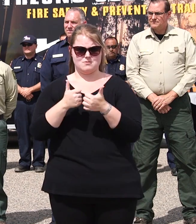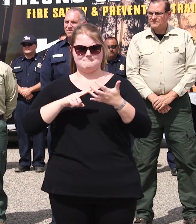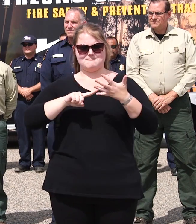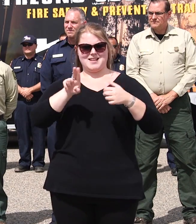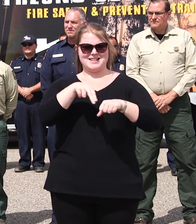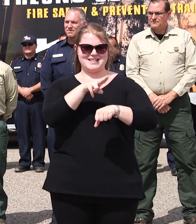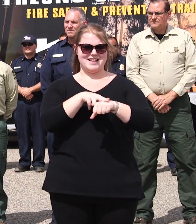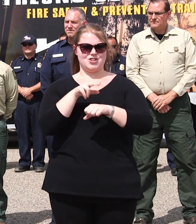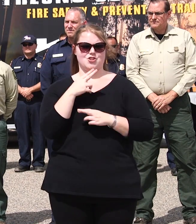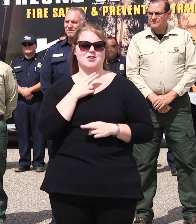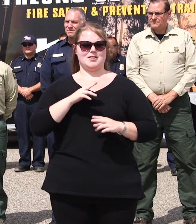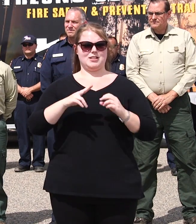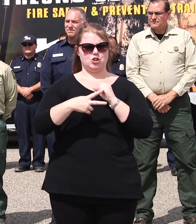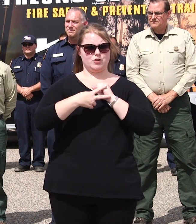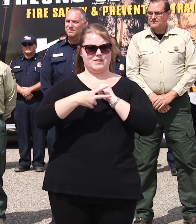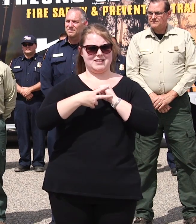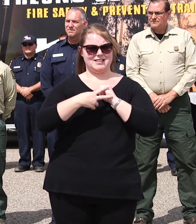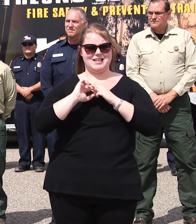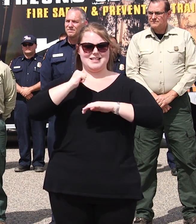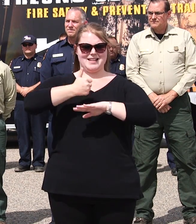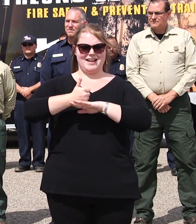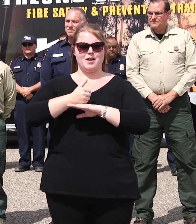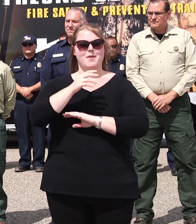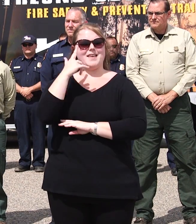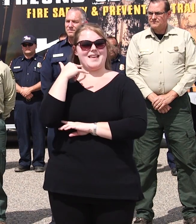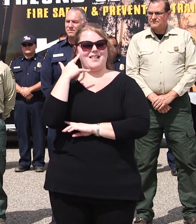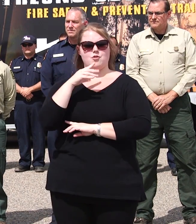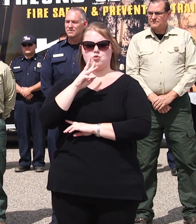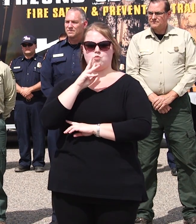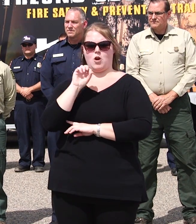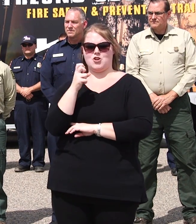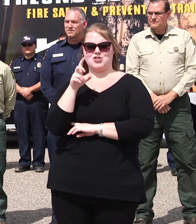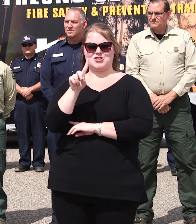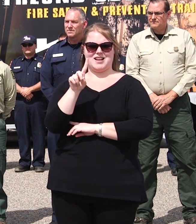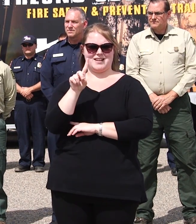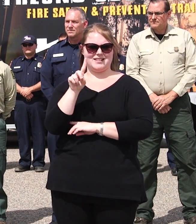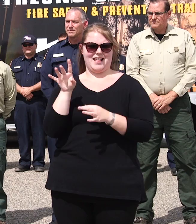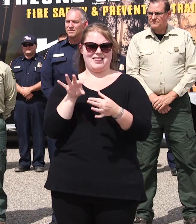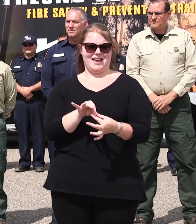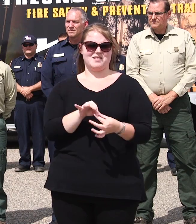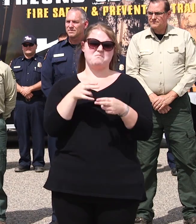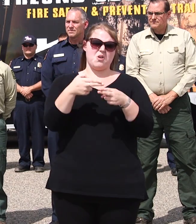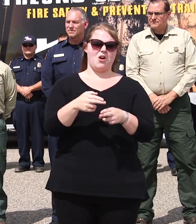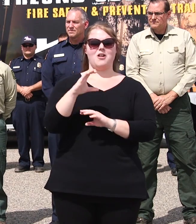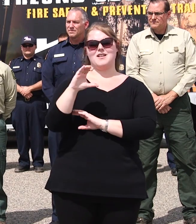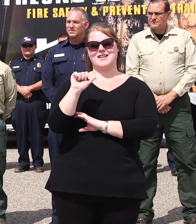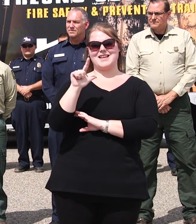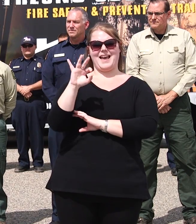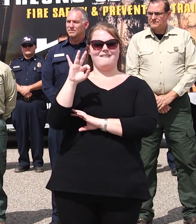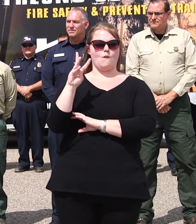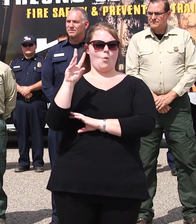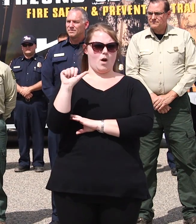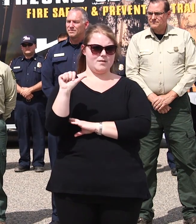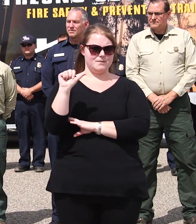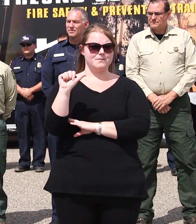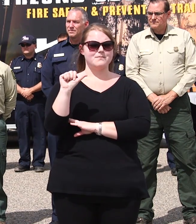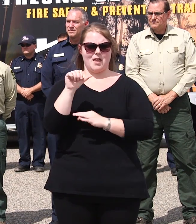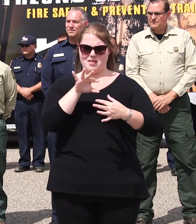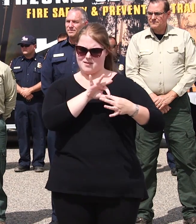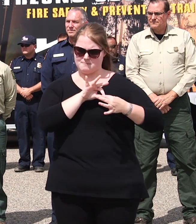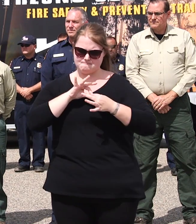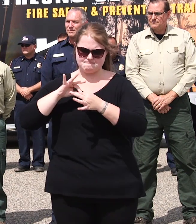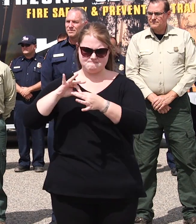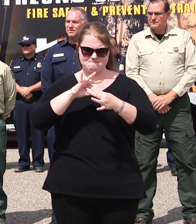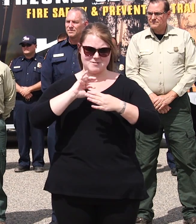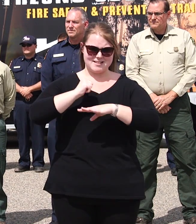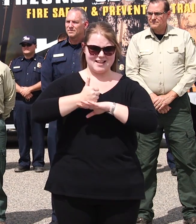in forming the California Forest Watershed Alliance, otherwise known as CAFWA. This alliance of odd bedfellows was formed